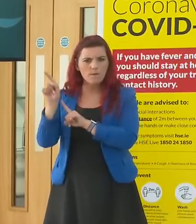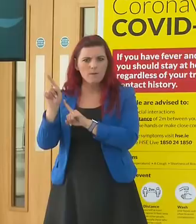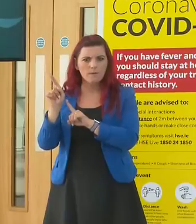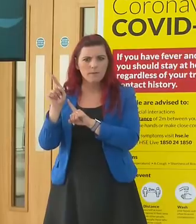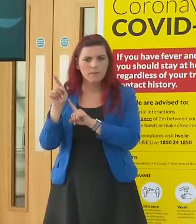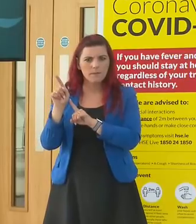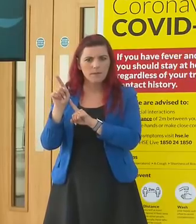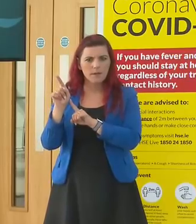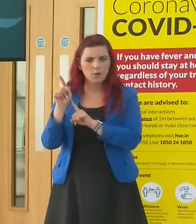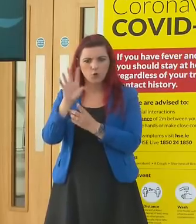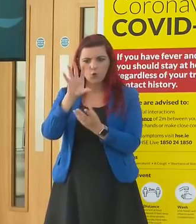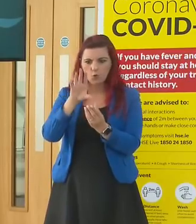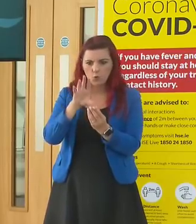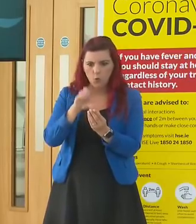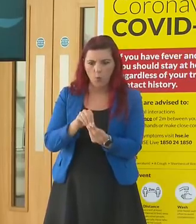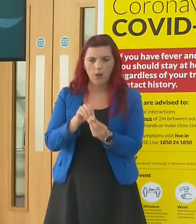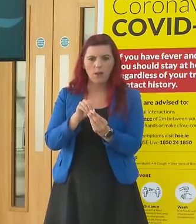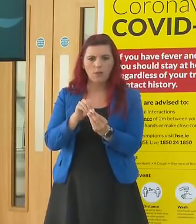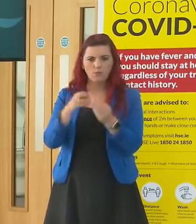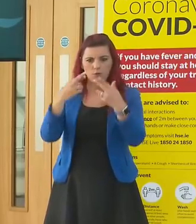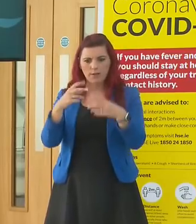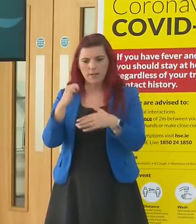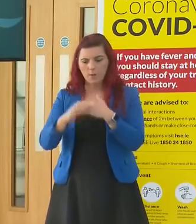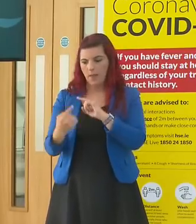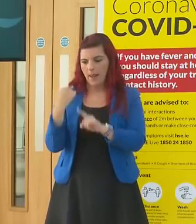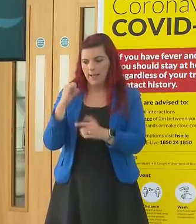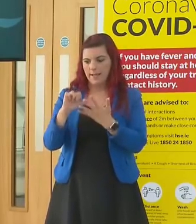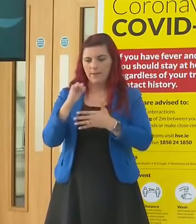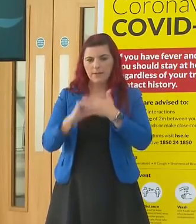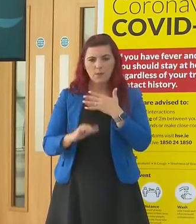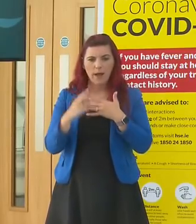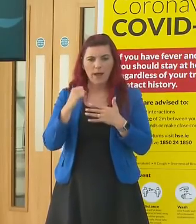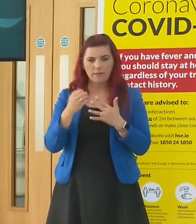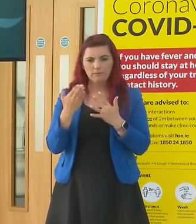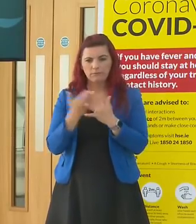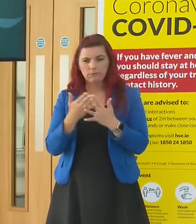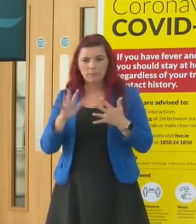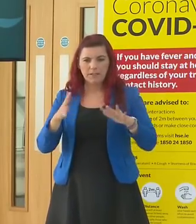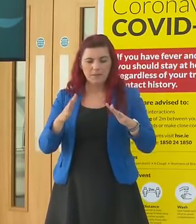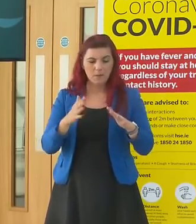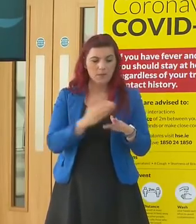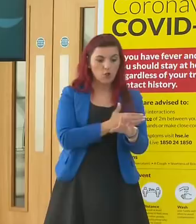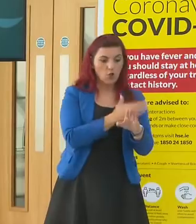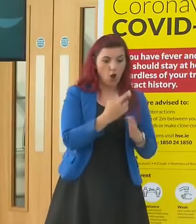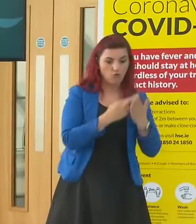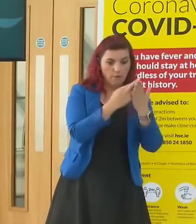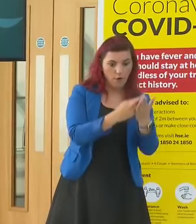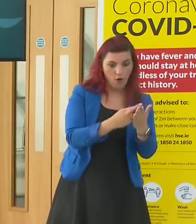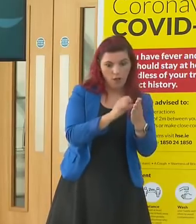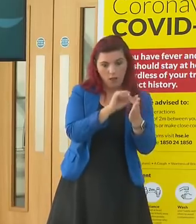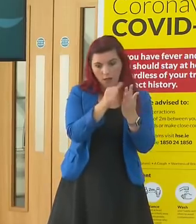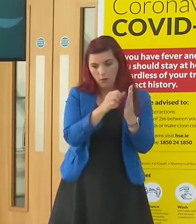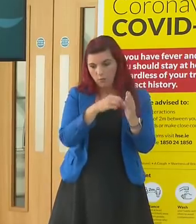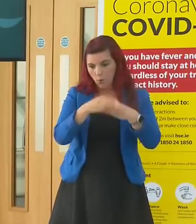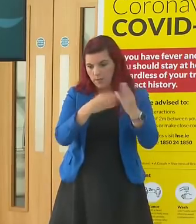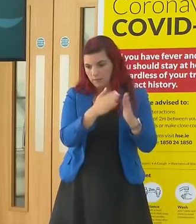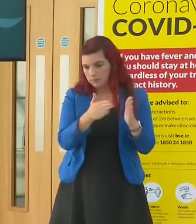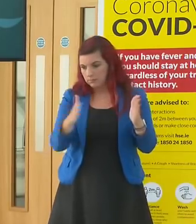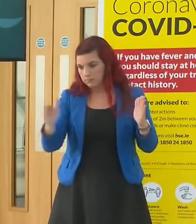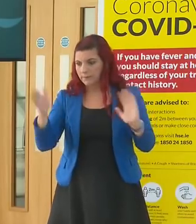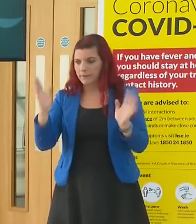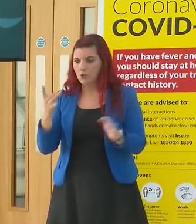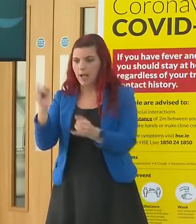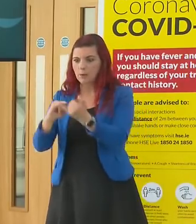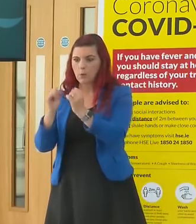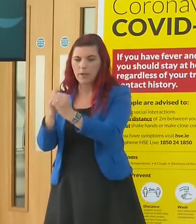total turnaround days. In the last 7 days, we've delivered a median, which is the end-to-end turnaround time of 2.3 days. And just to state